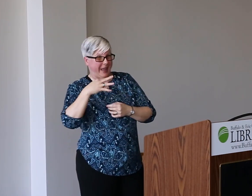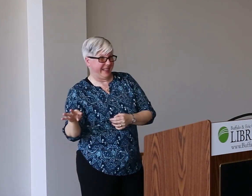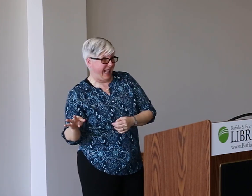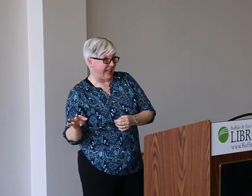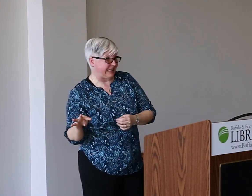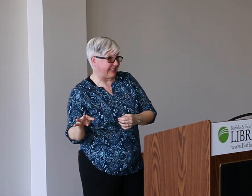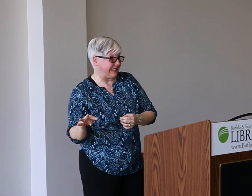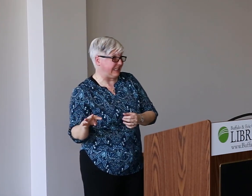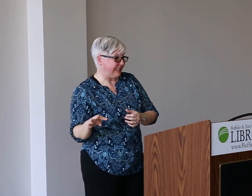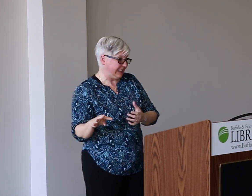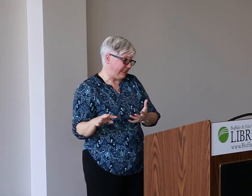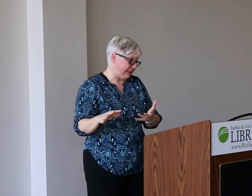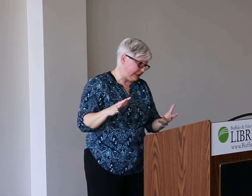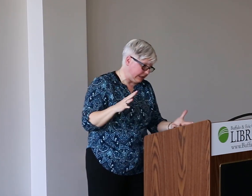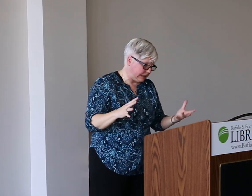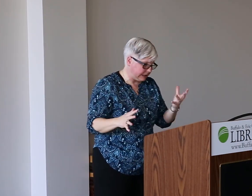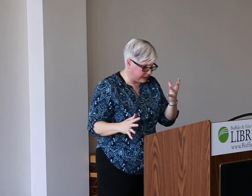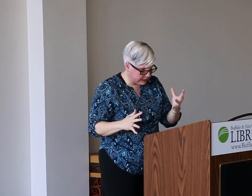other alternative is neglect.